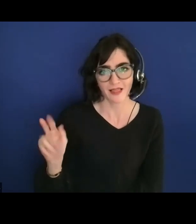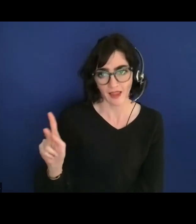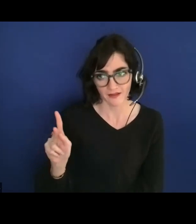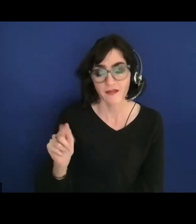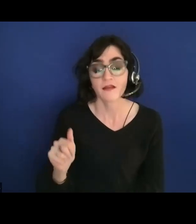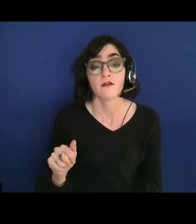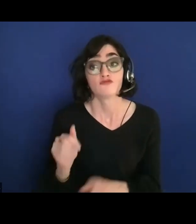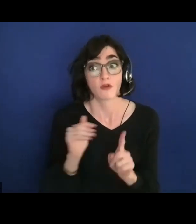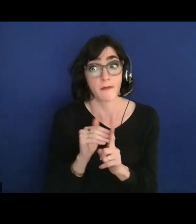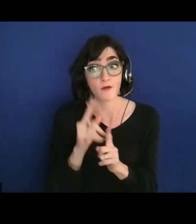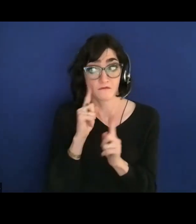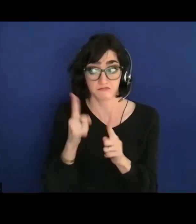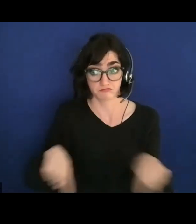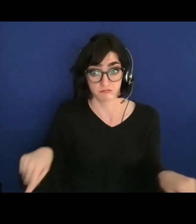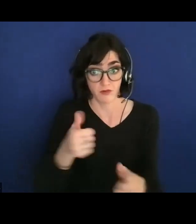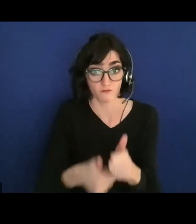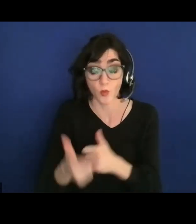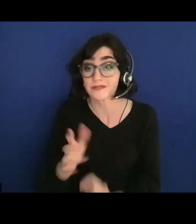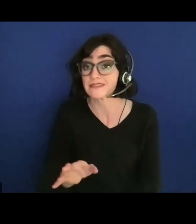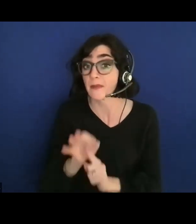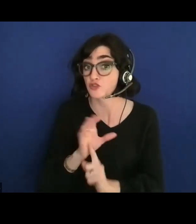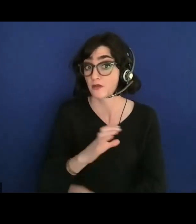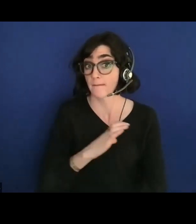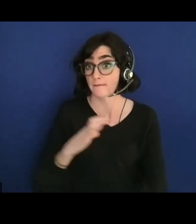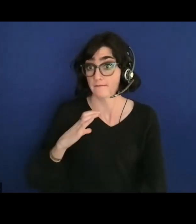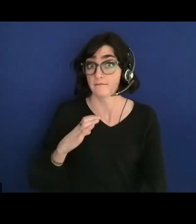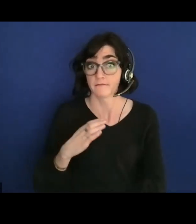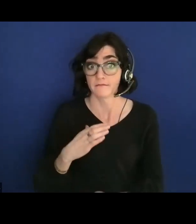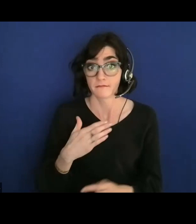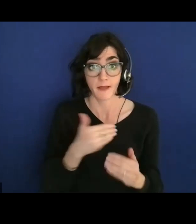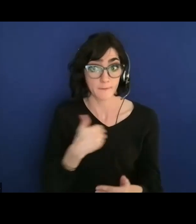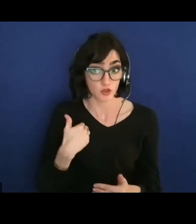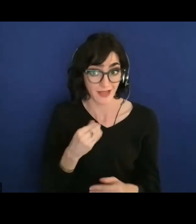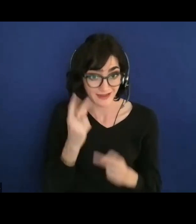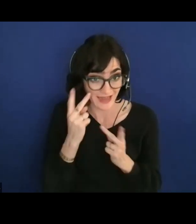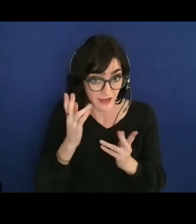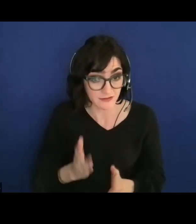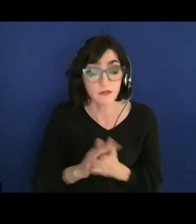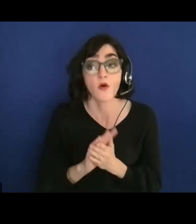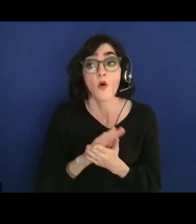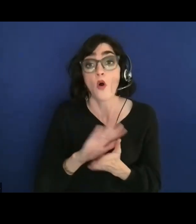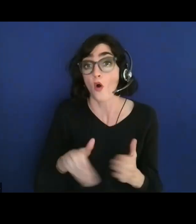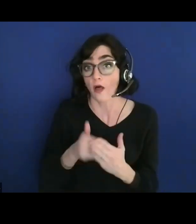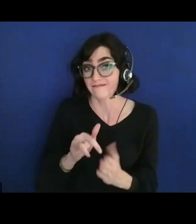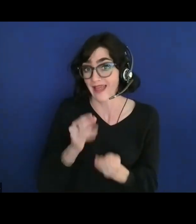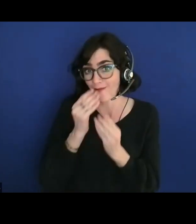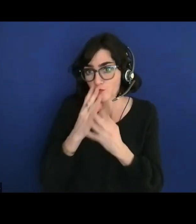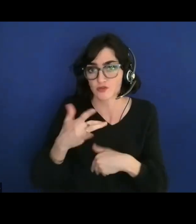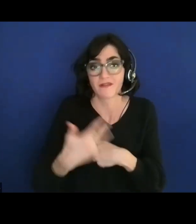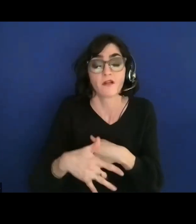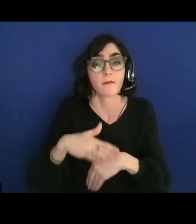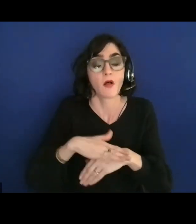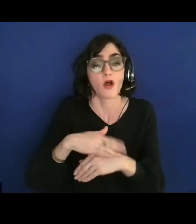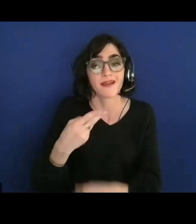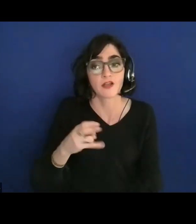particularly our community members and guests. All of the meeting materials, including the newsletter, is on the